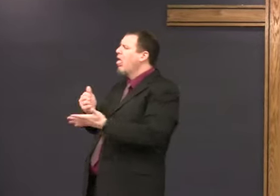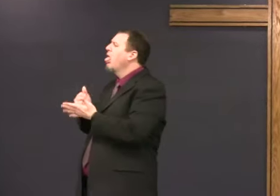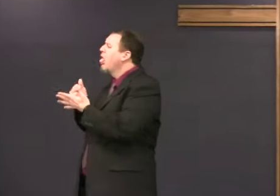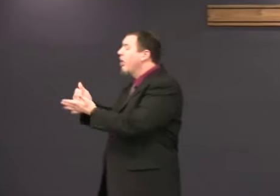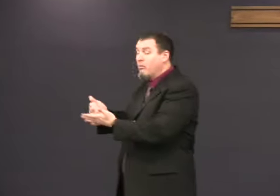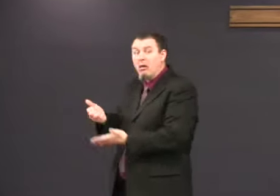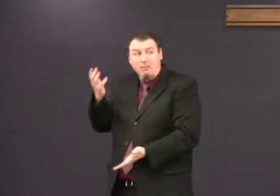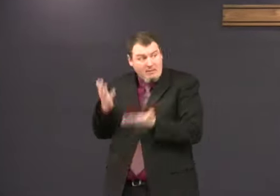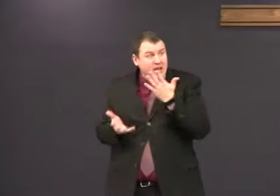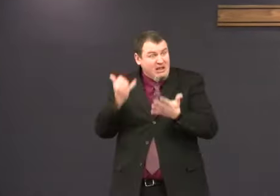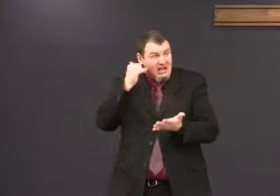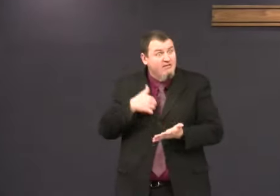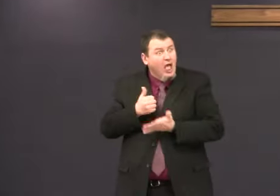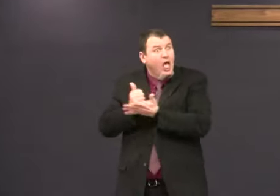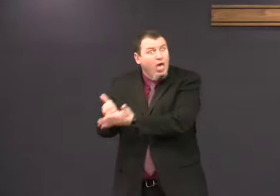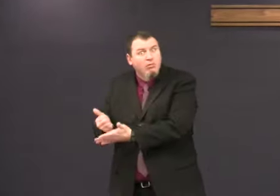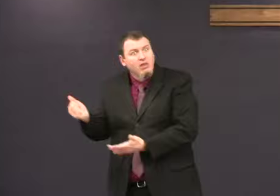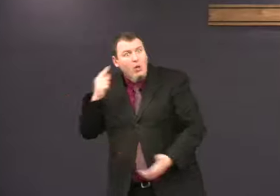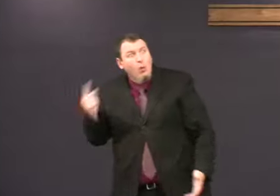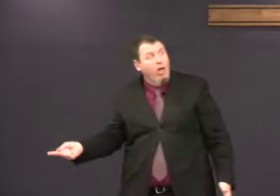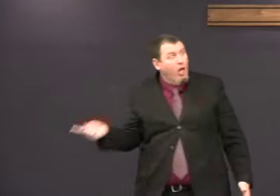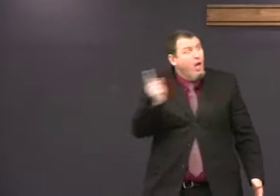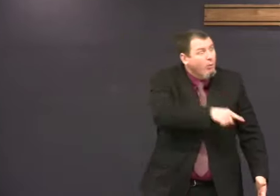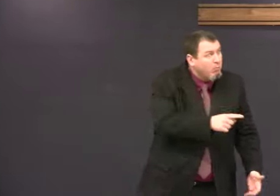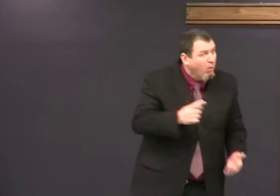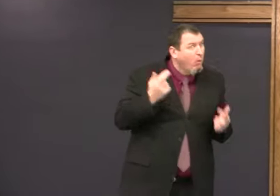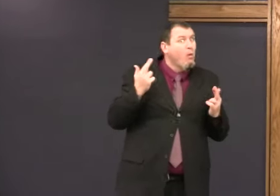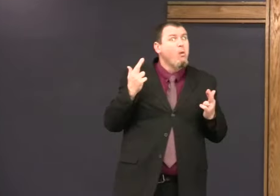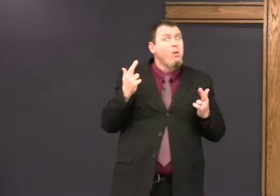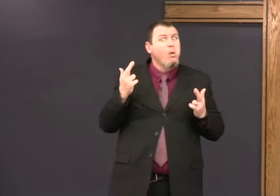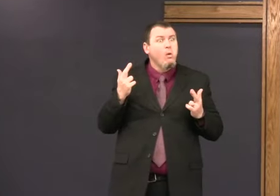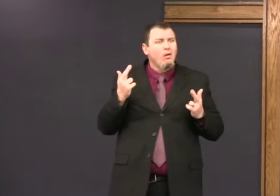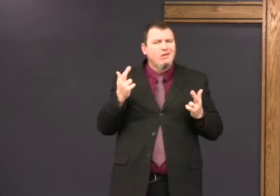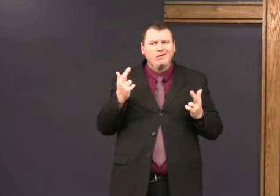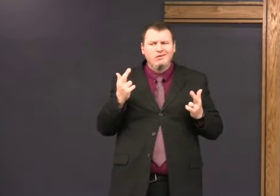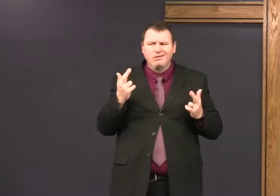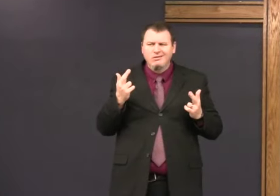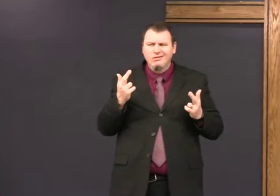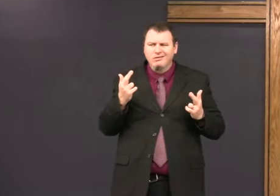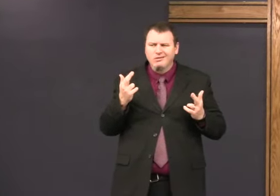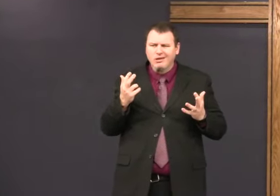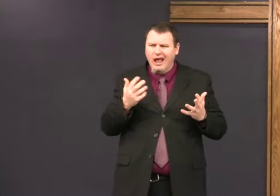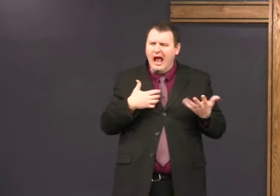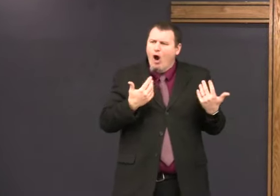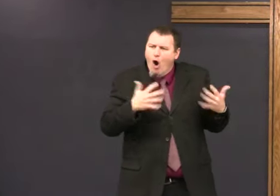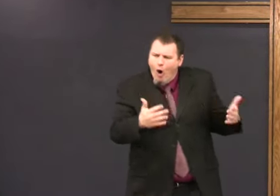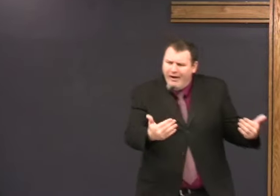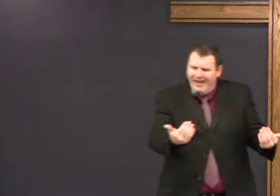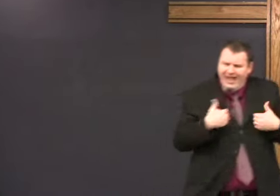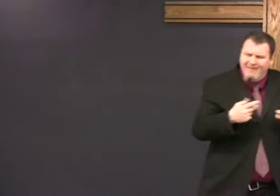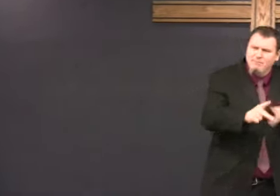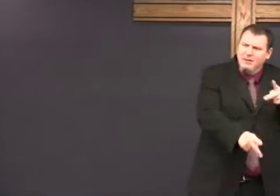instead. And maybe if I help them, oh, they'll come to church or they'll come help me.